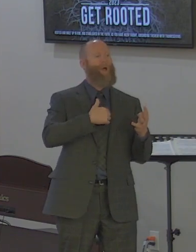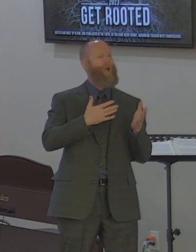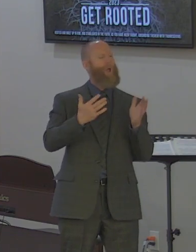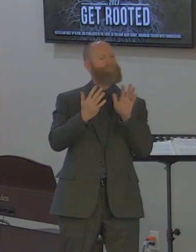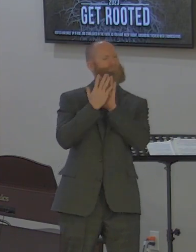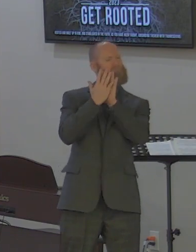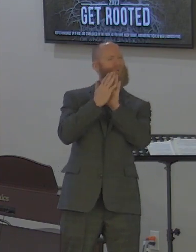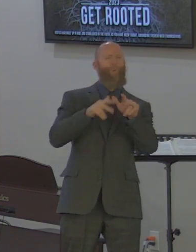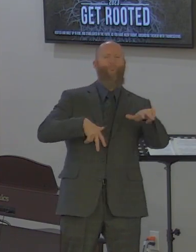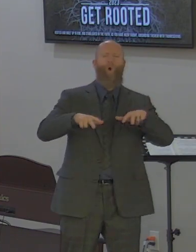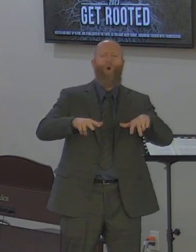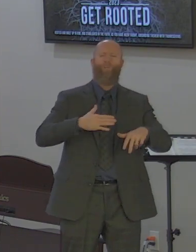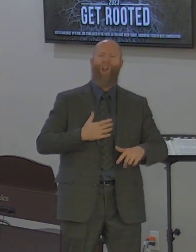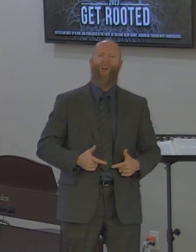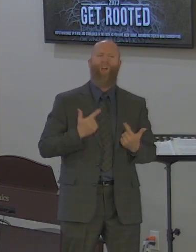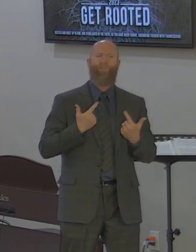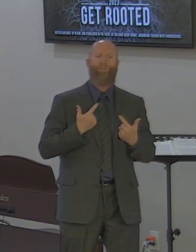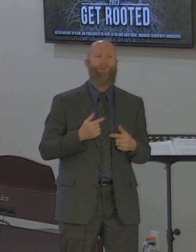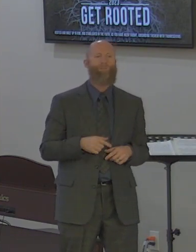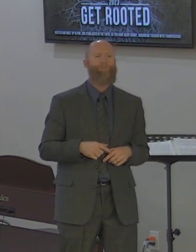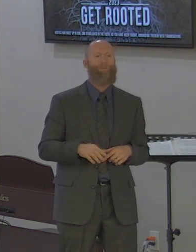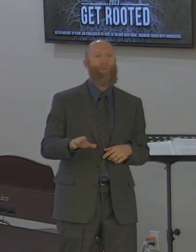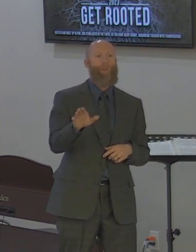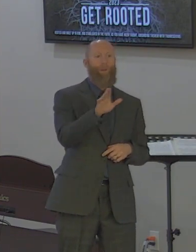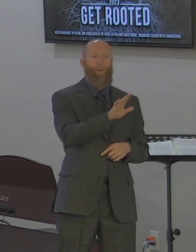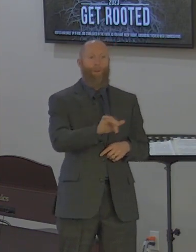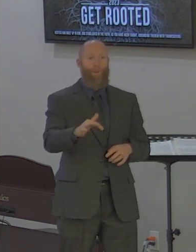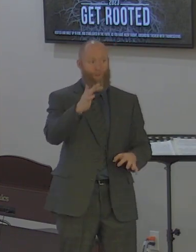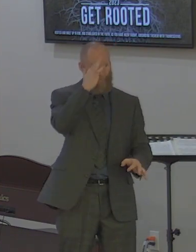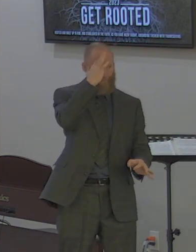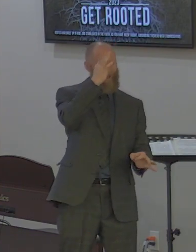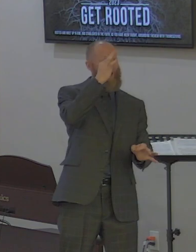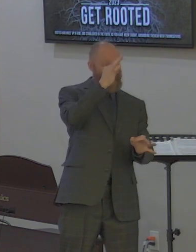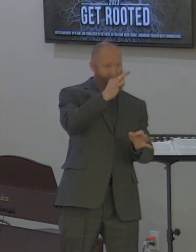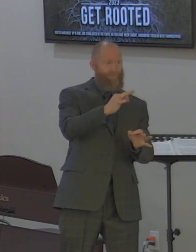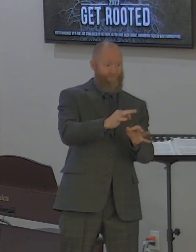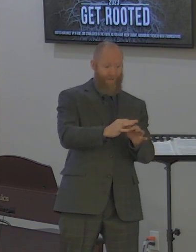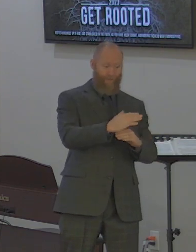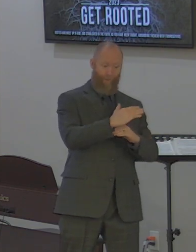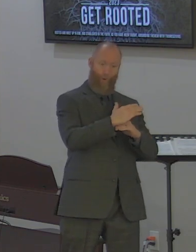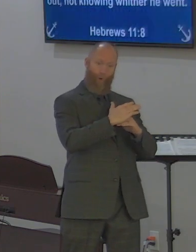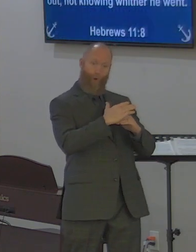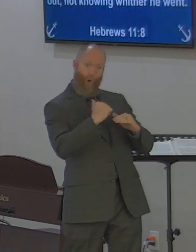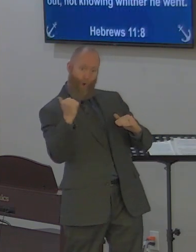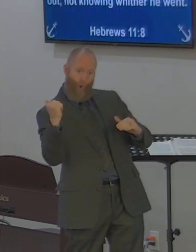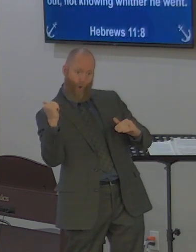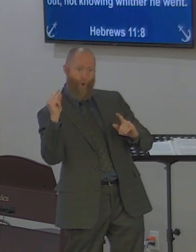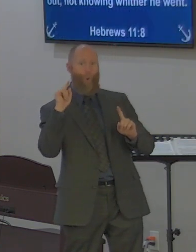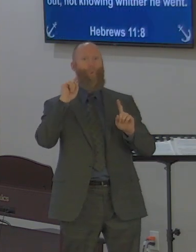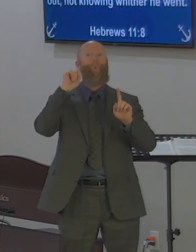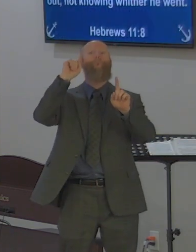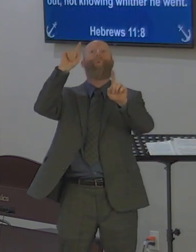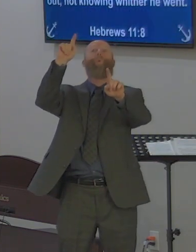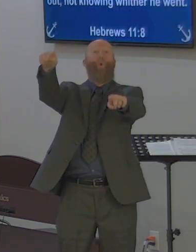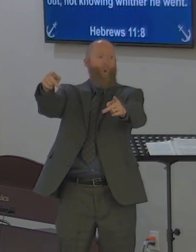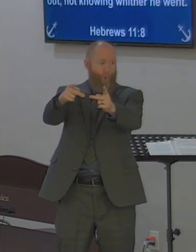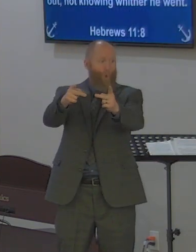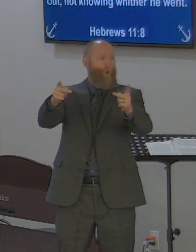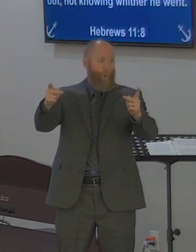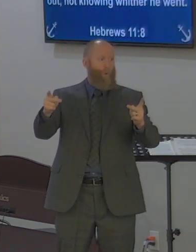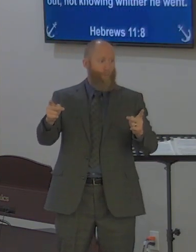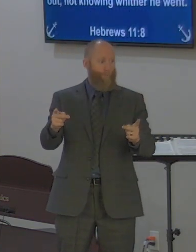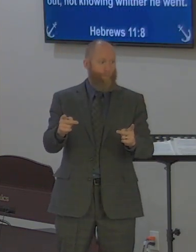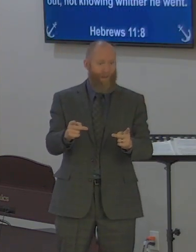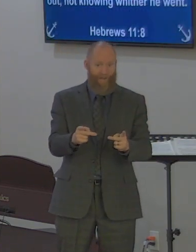Verse 8 says, by faith, Abraham, when he was called to go out into a place which he should receive for